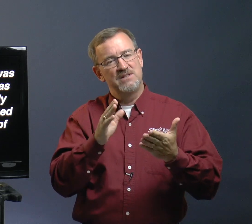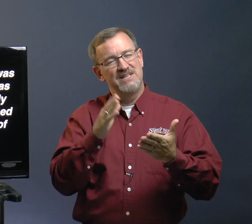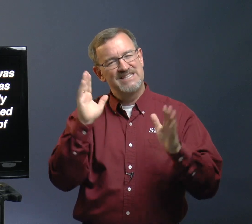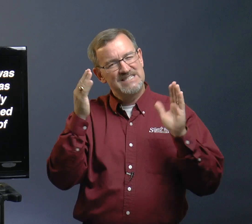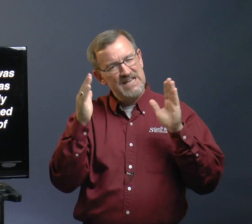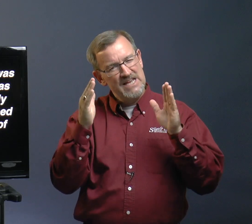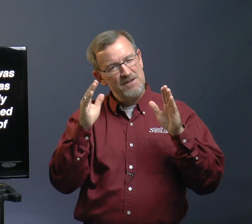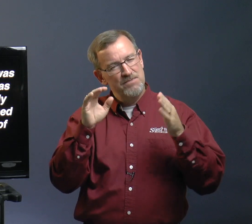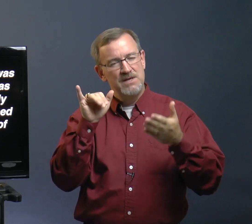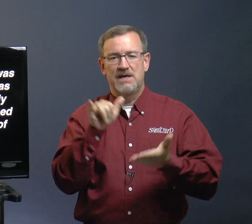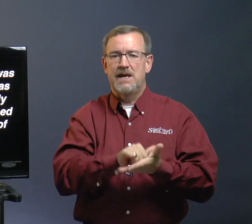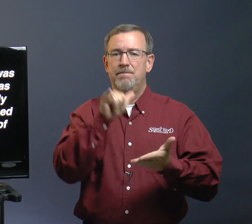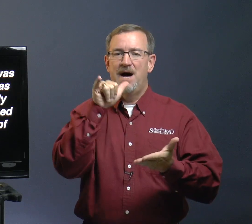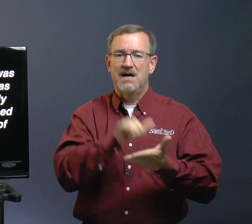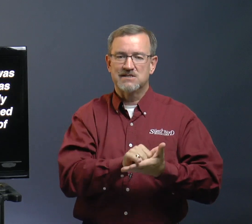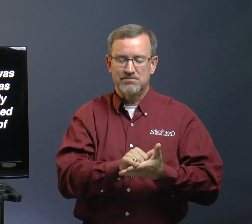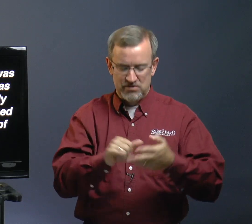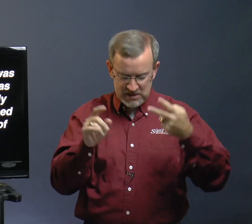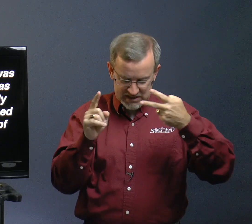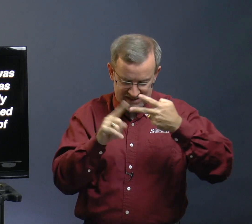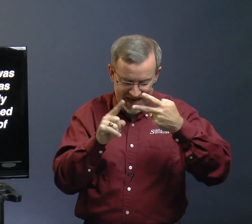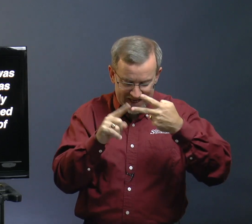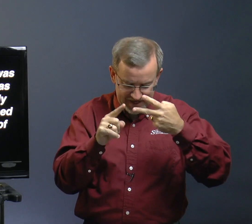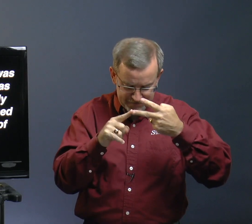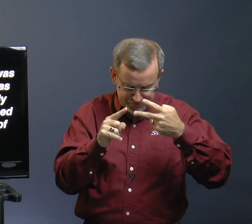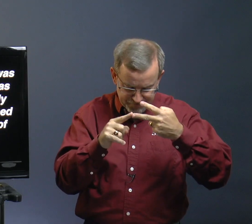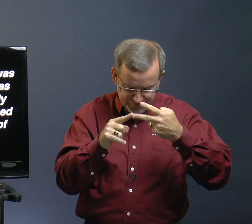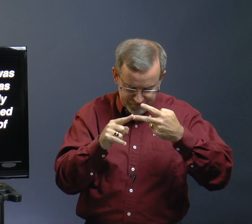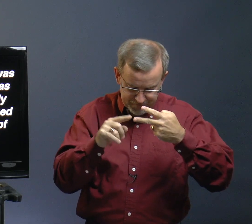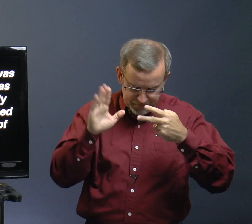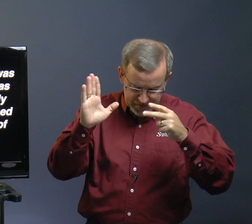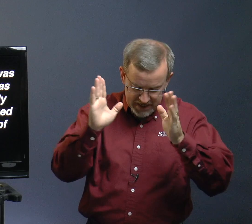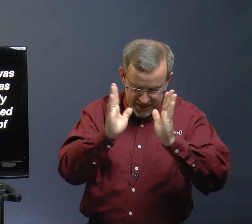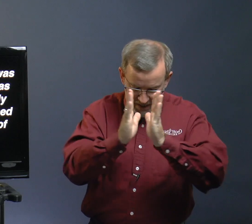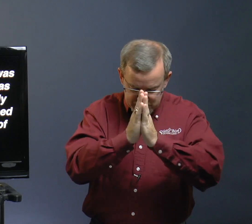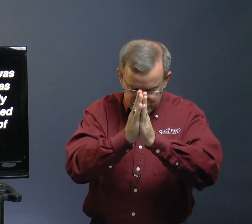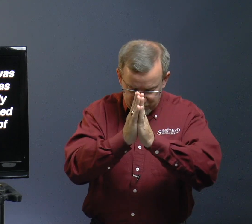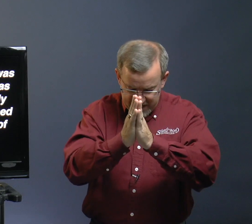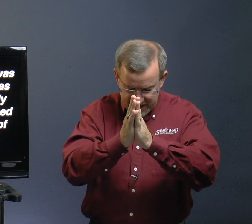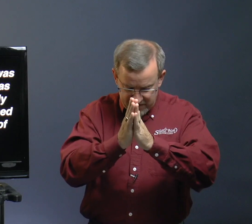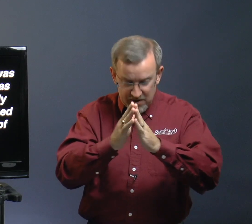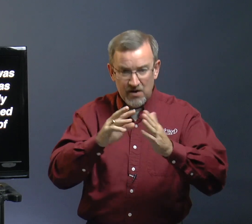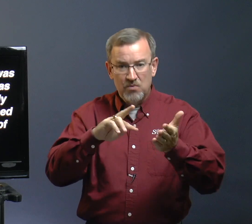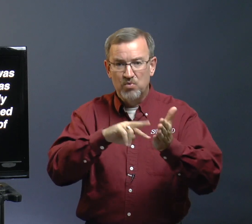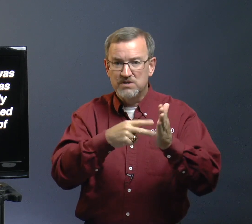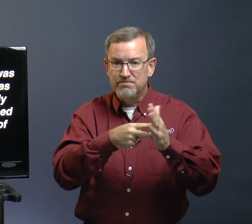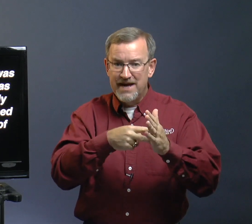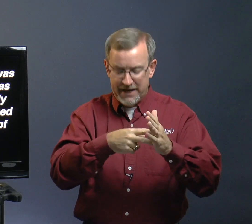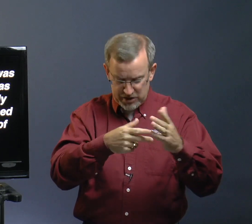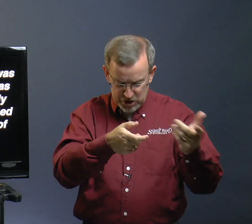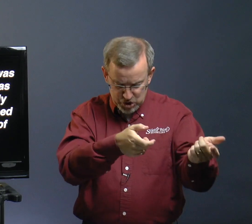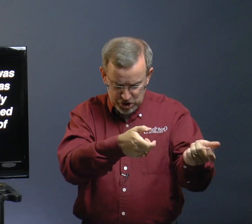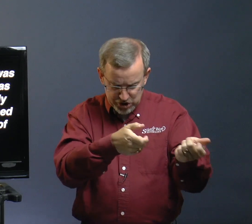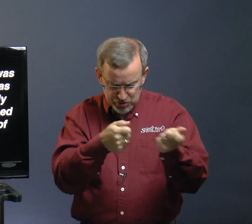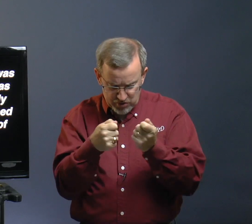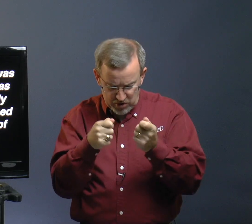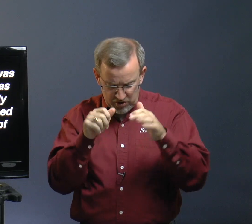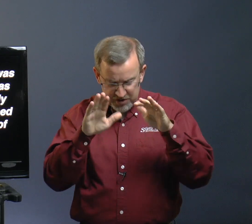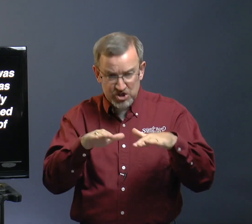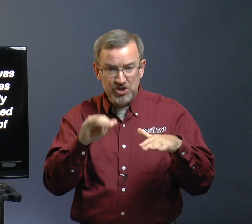that seemed impossible. Second, his prayer was meant to draw the children